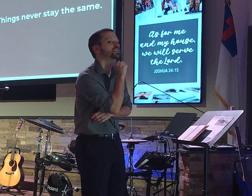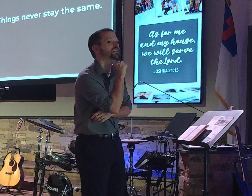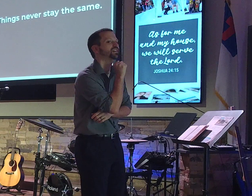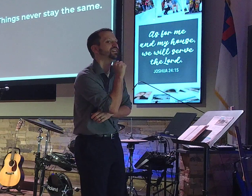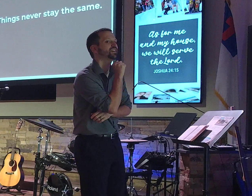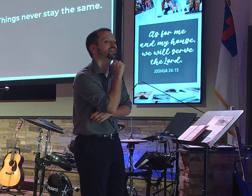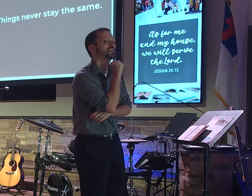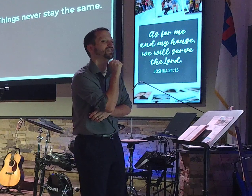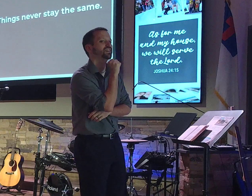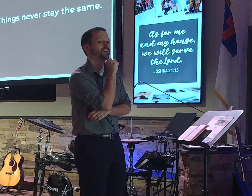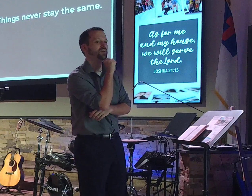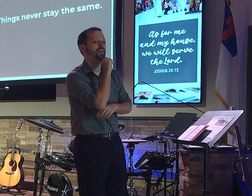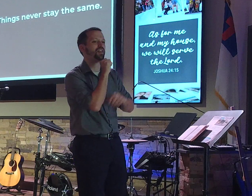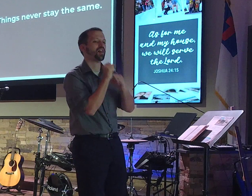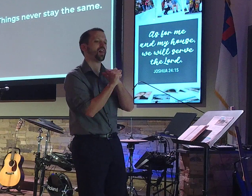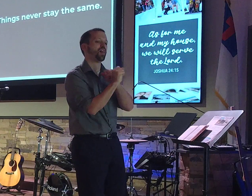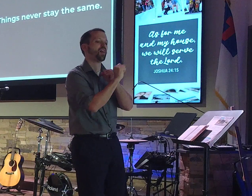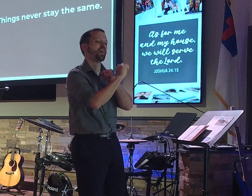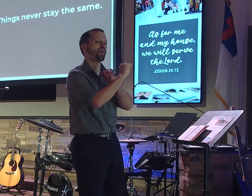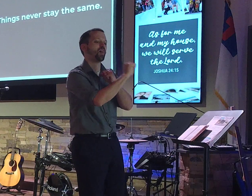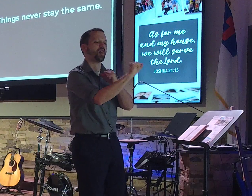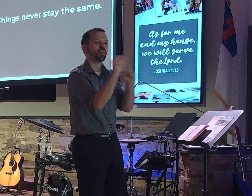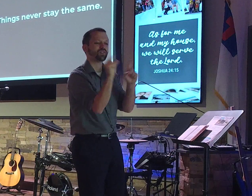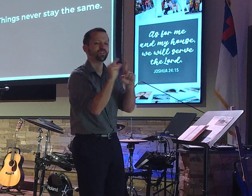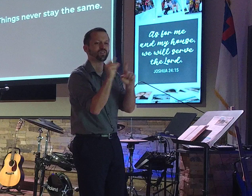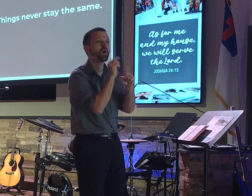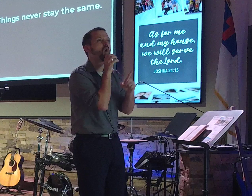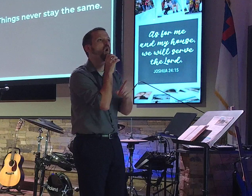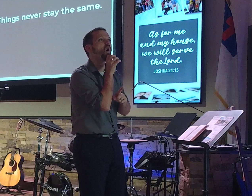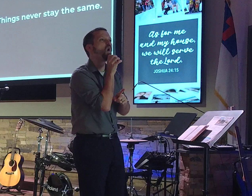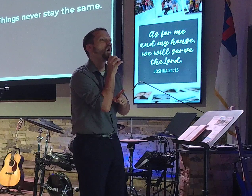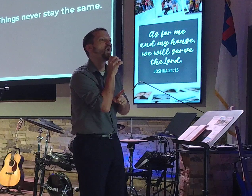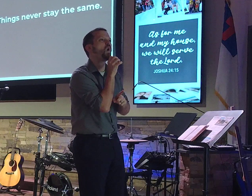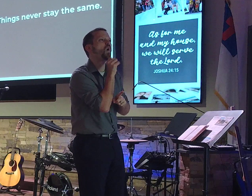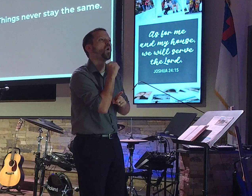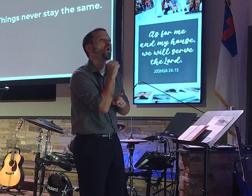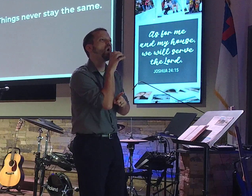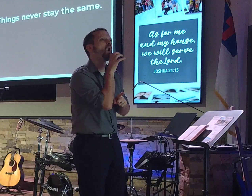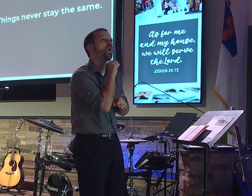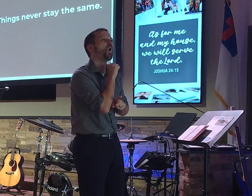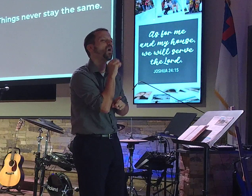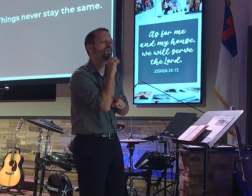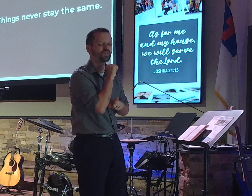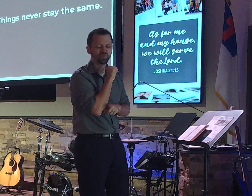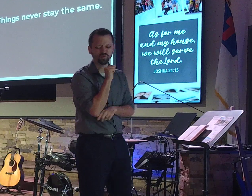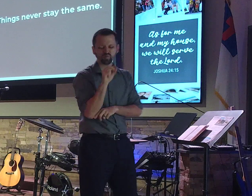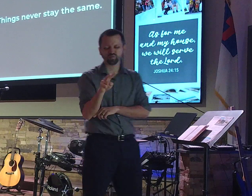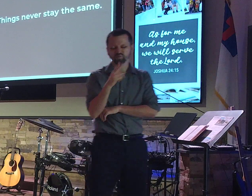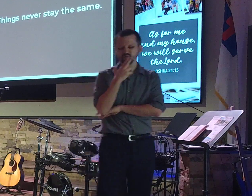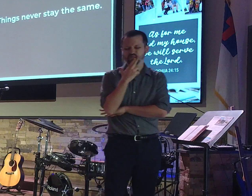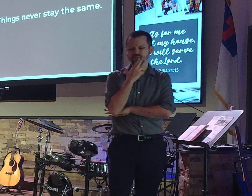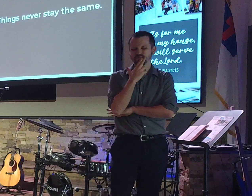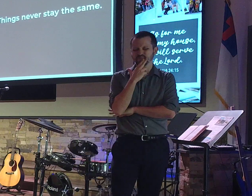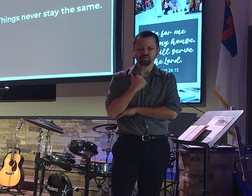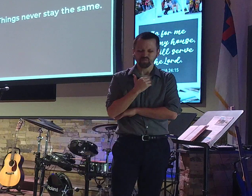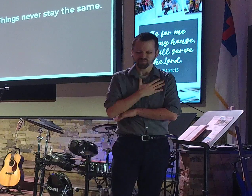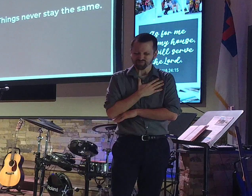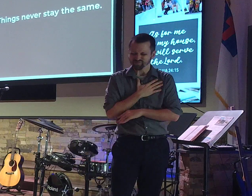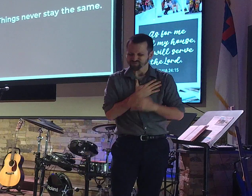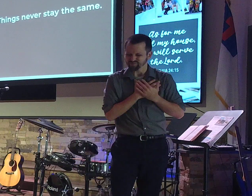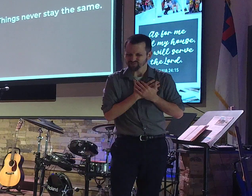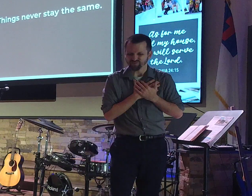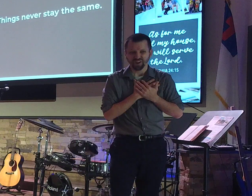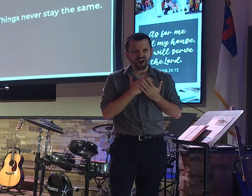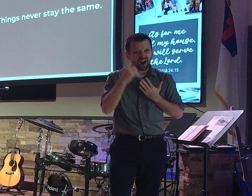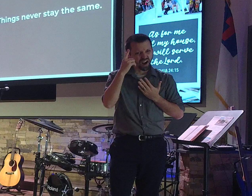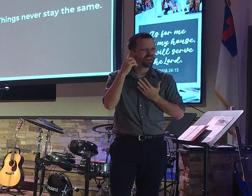He makes orange three syllables, you know. Orange. And you just look at him and you think, oh, have you ever thought, why do they have